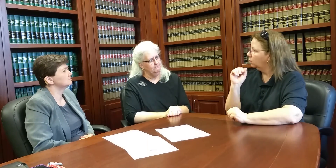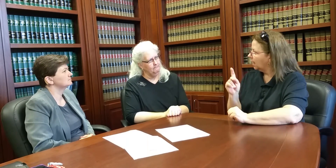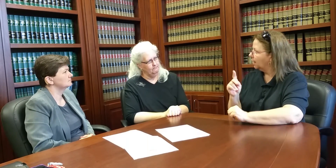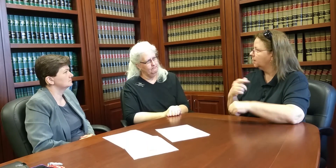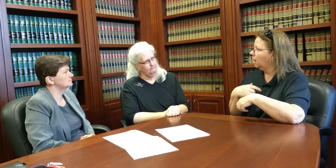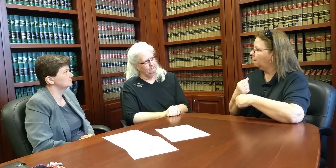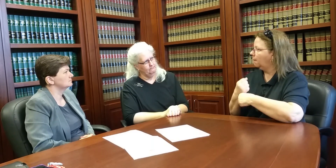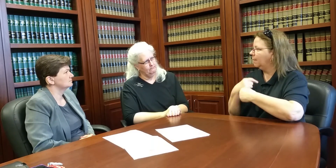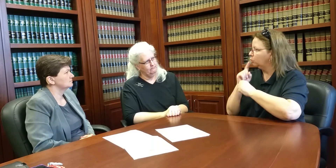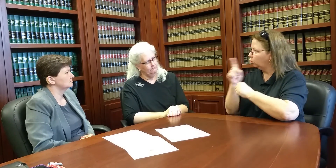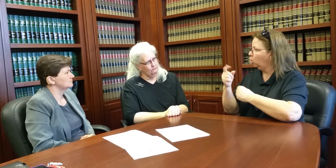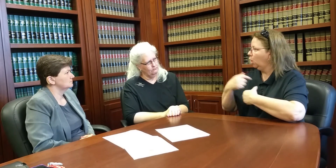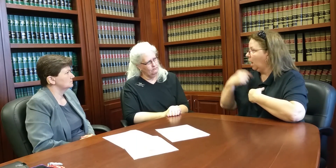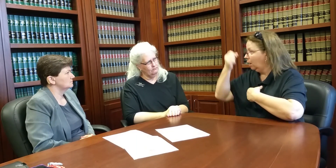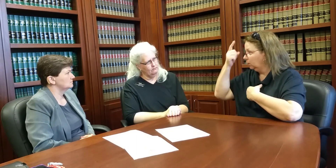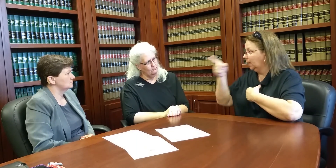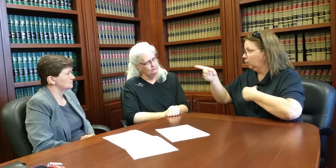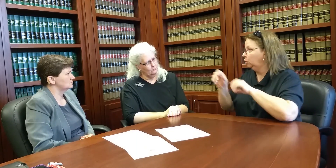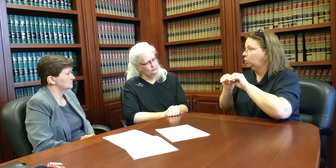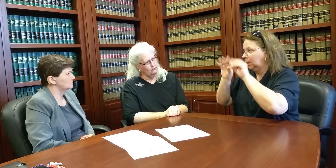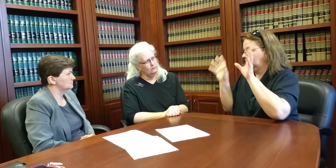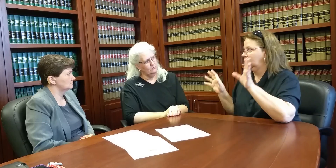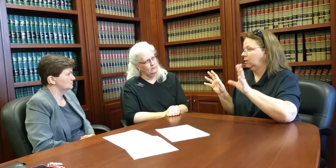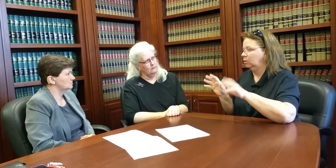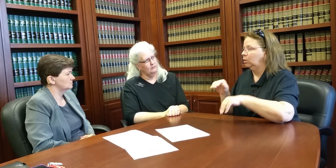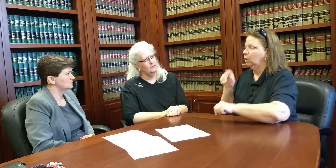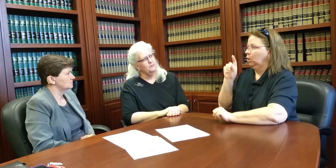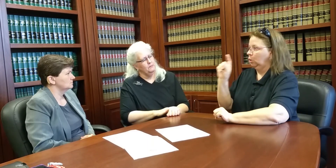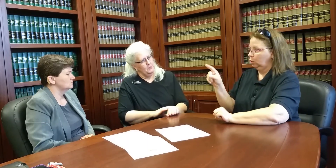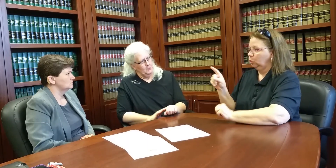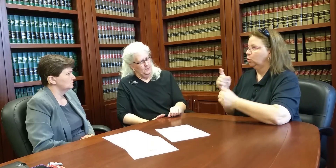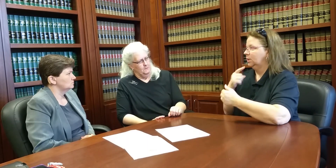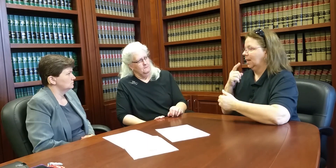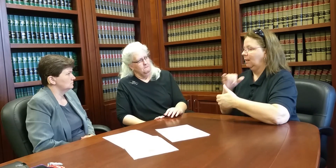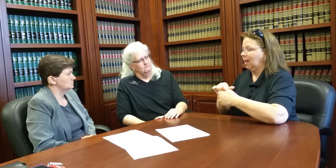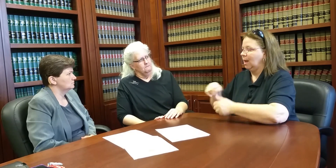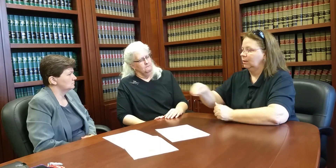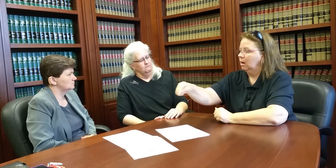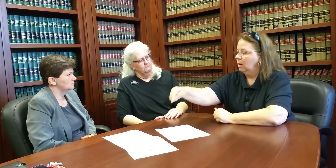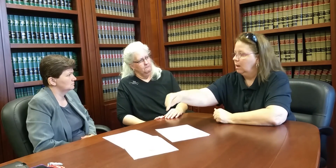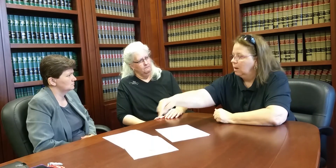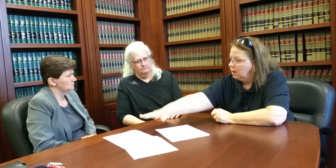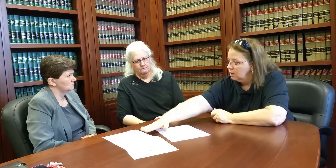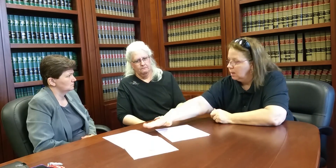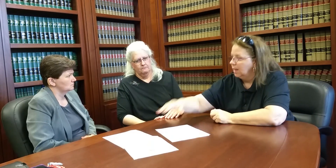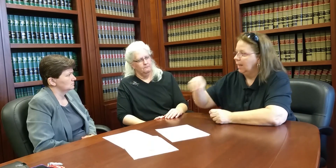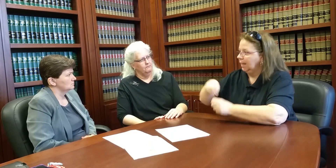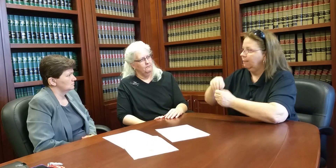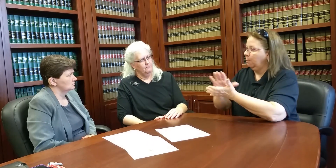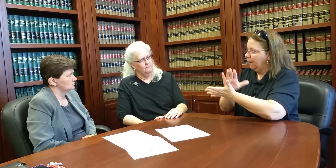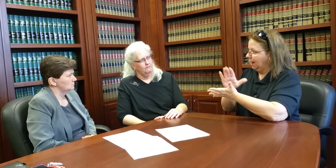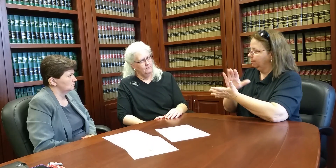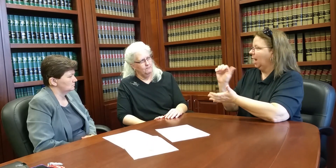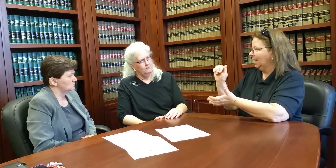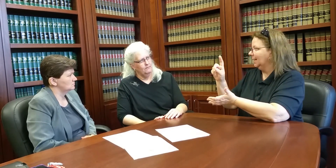Okay, so I'm gonna make sure I understand you clear. You said that in the pipeline, they